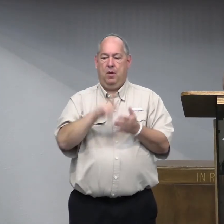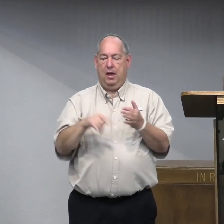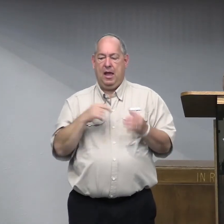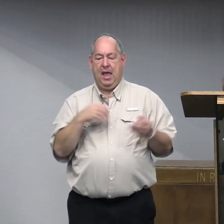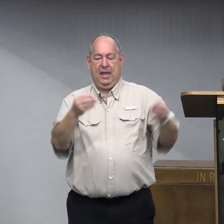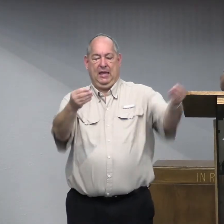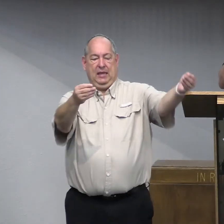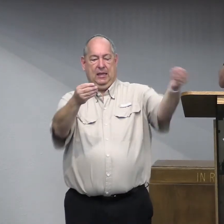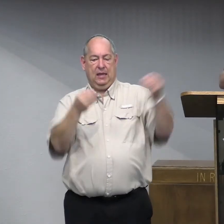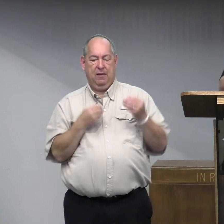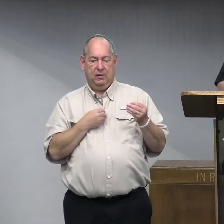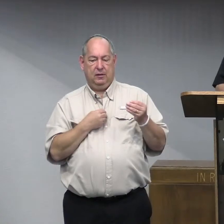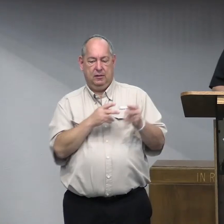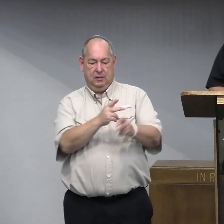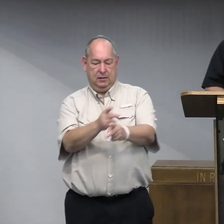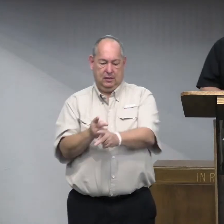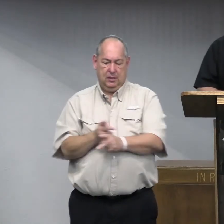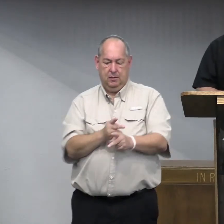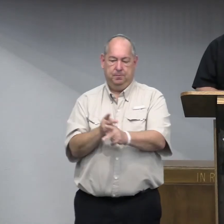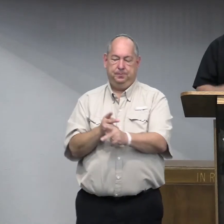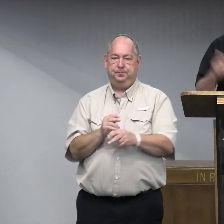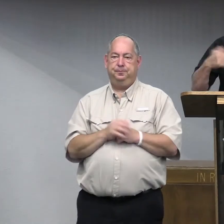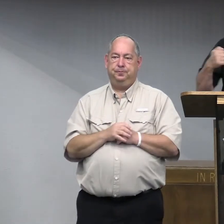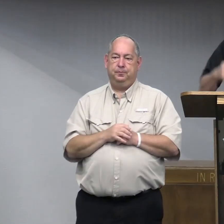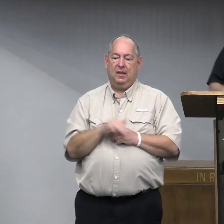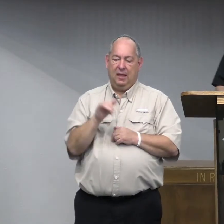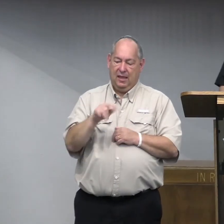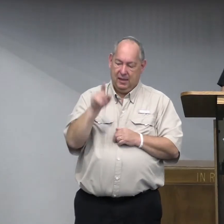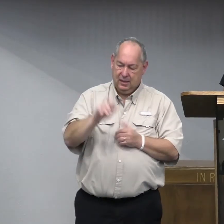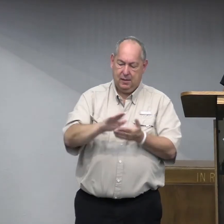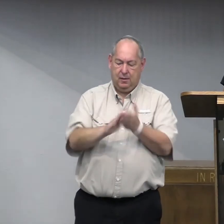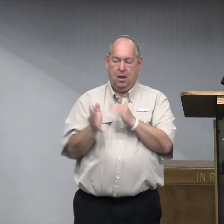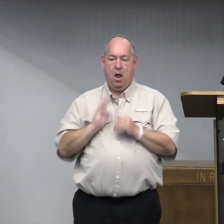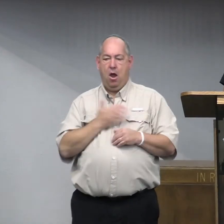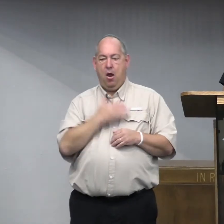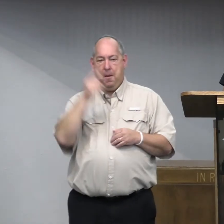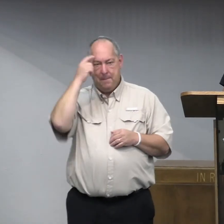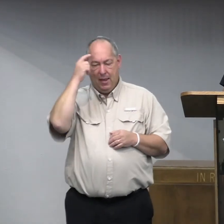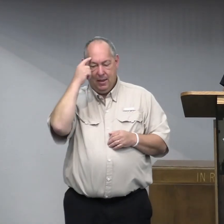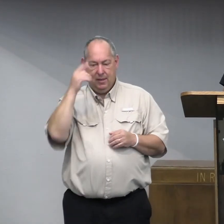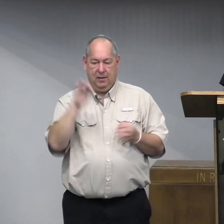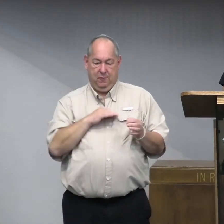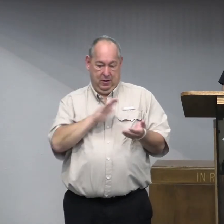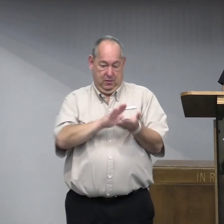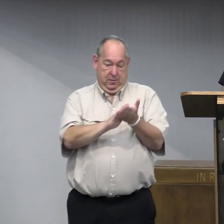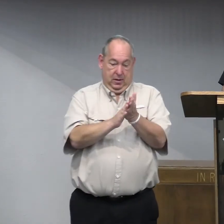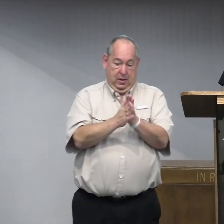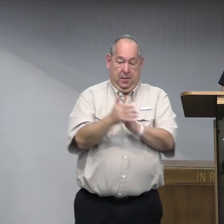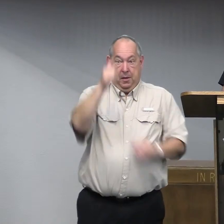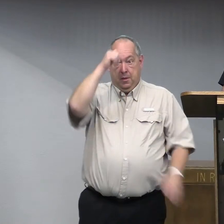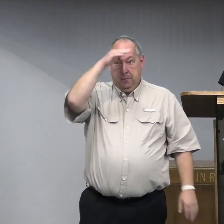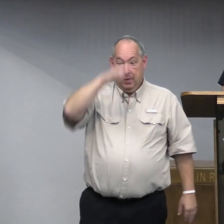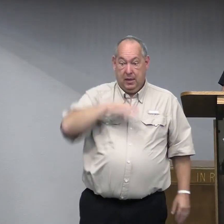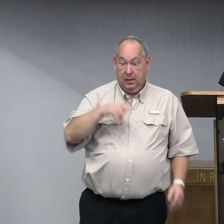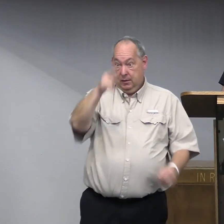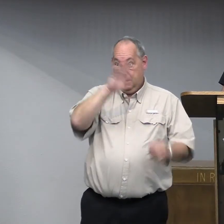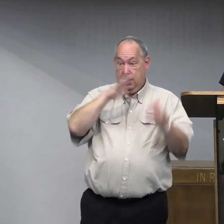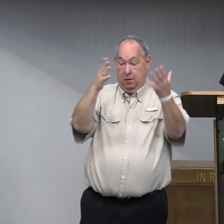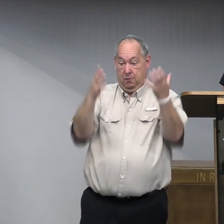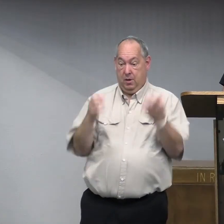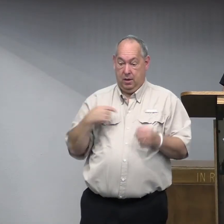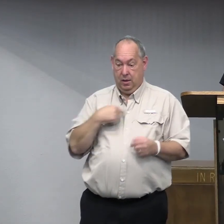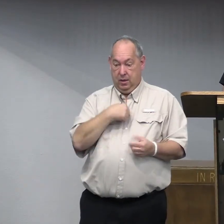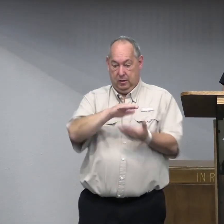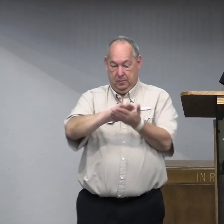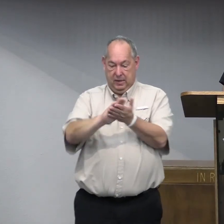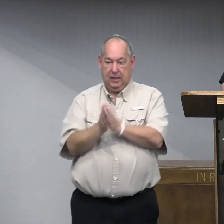been given to tend. That must be our mindset. If we're going to be the men that God desires us